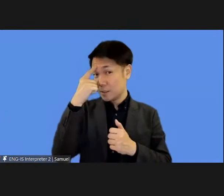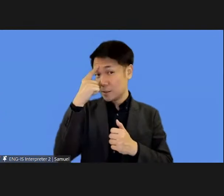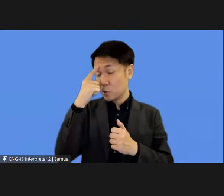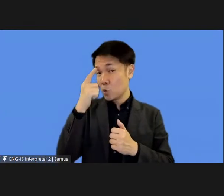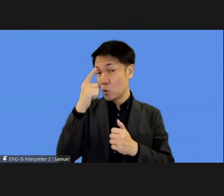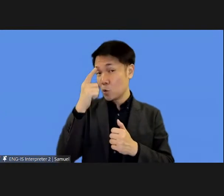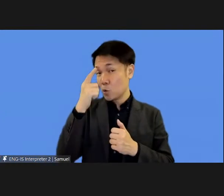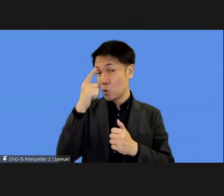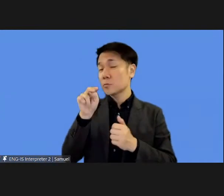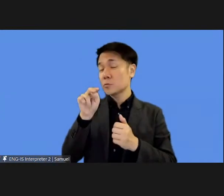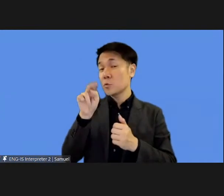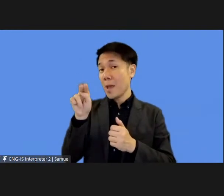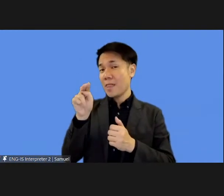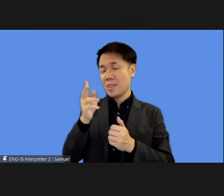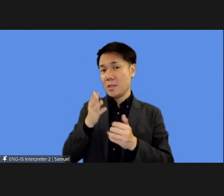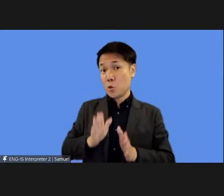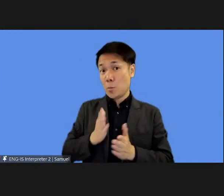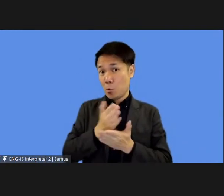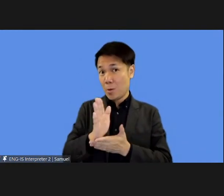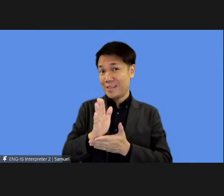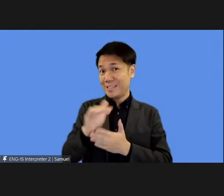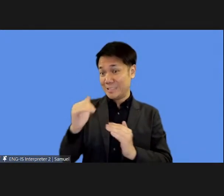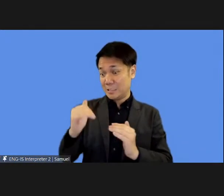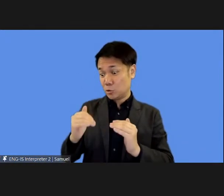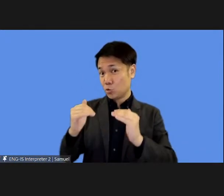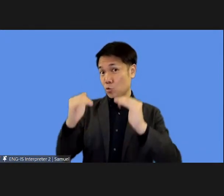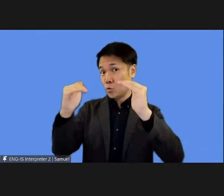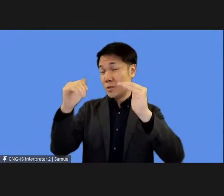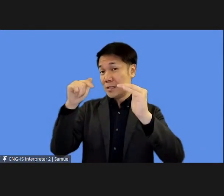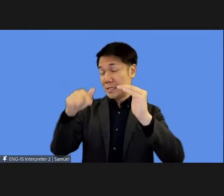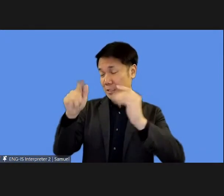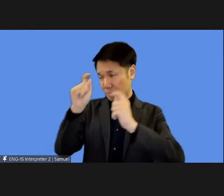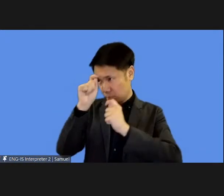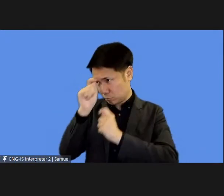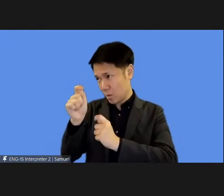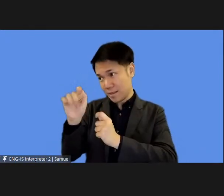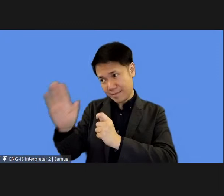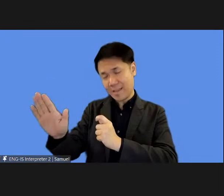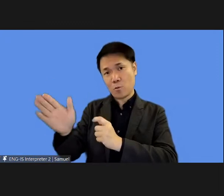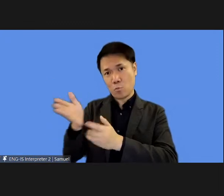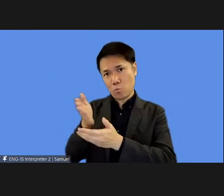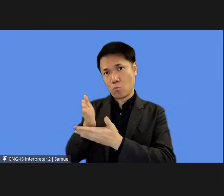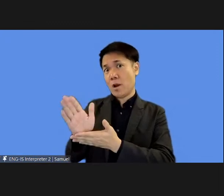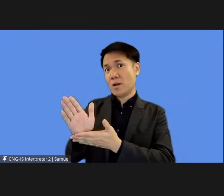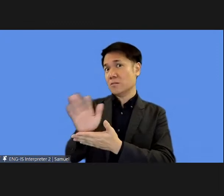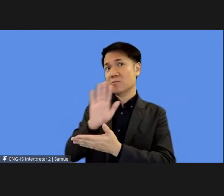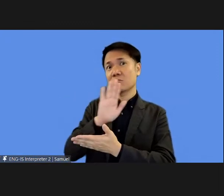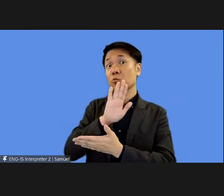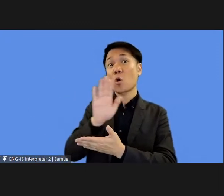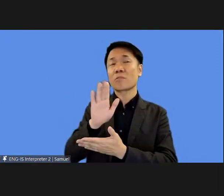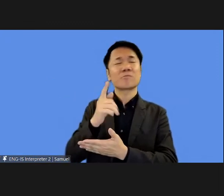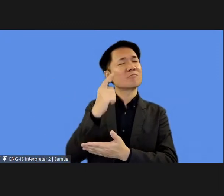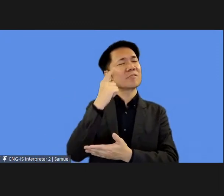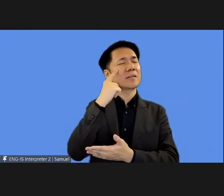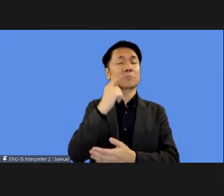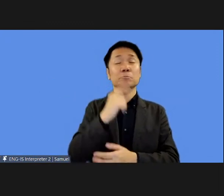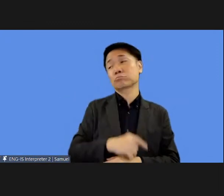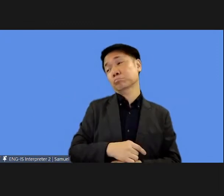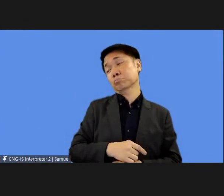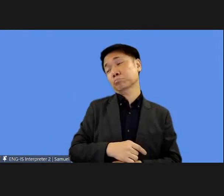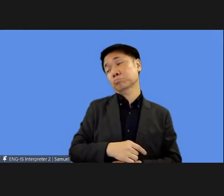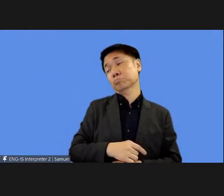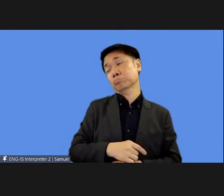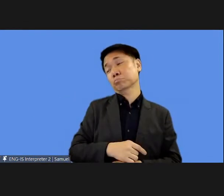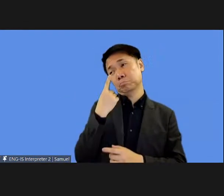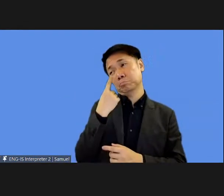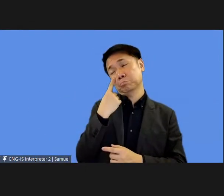is a human right and it's not charity. The second point is the importance of having partnerships at all levels and identifying